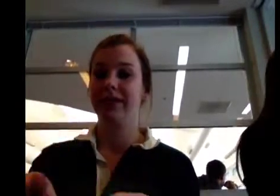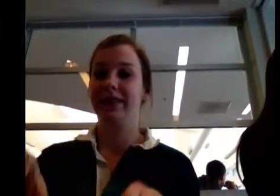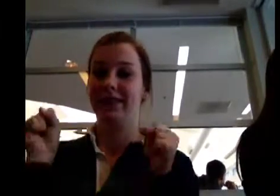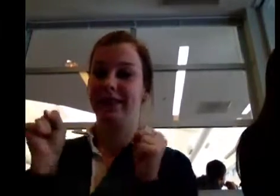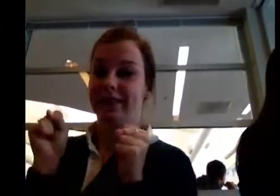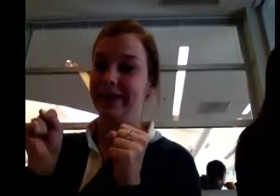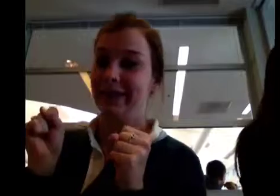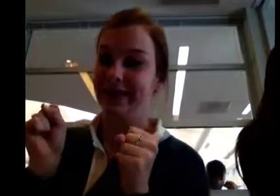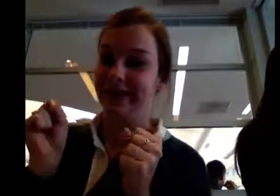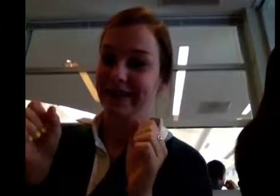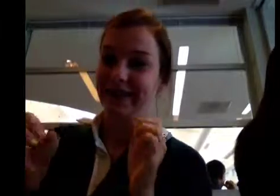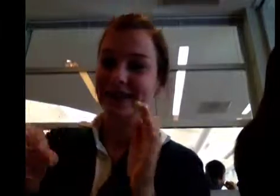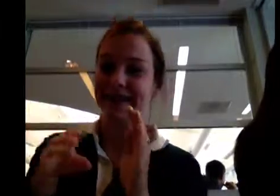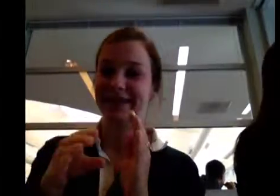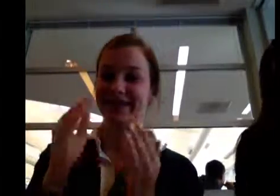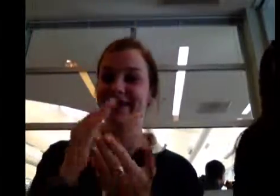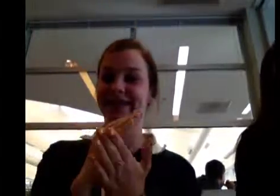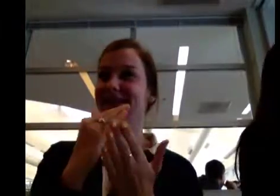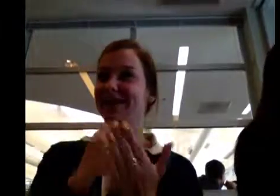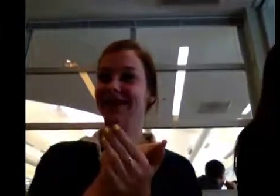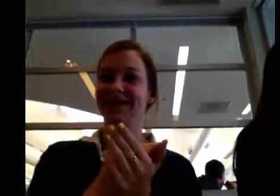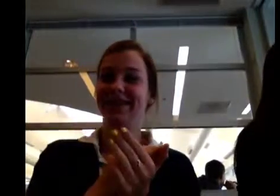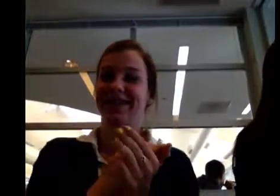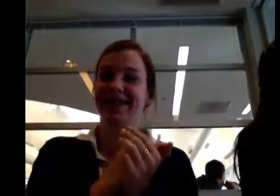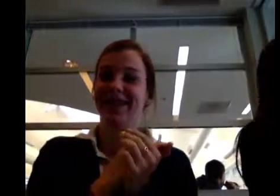I do now. I do now.